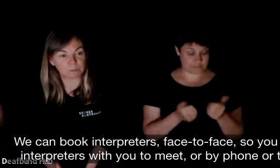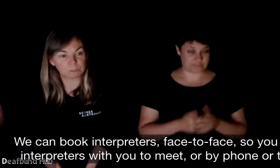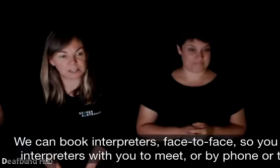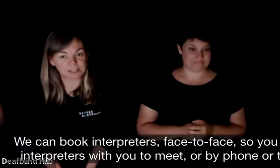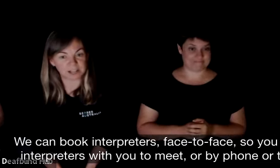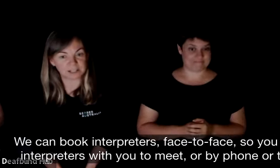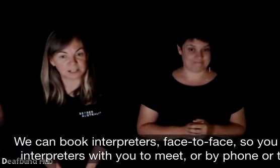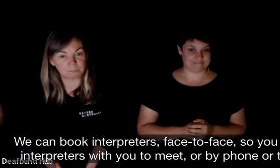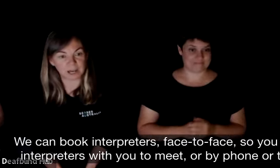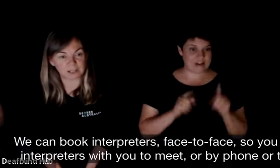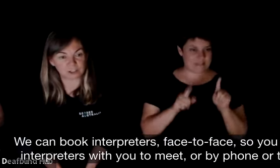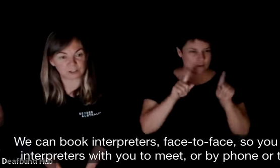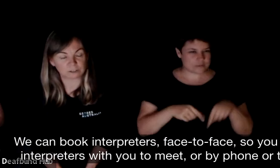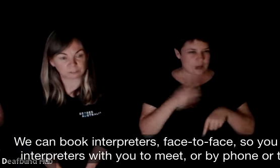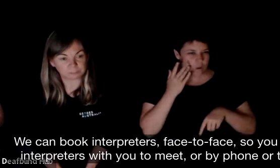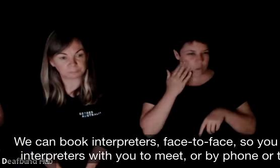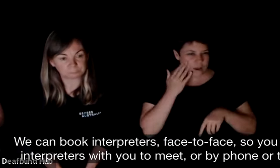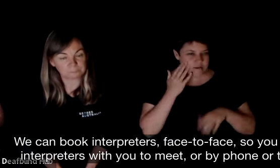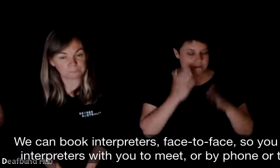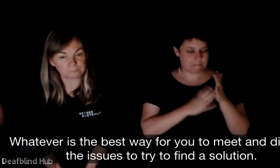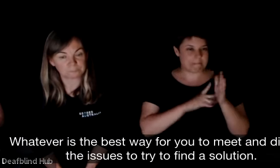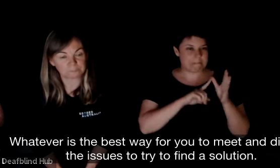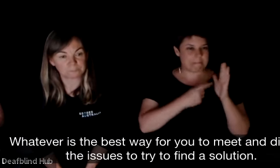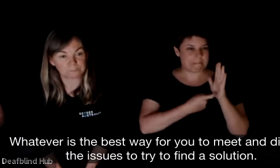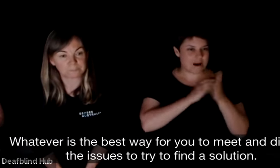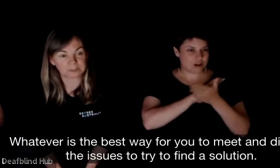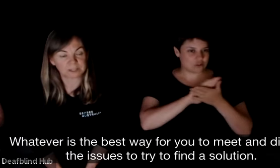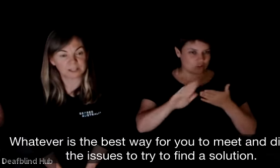So that will be starting in March.